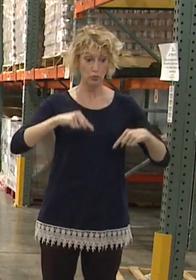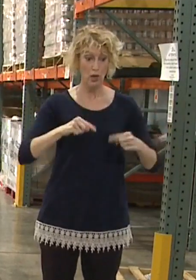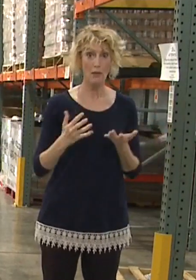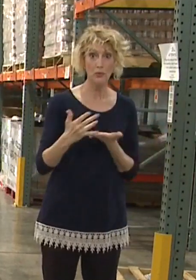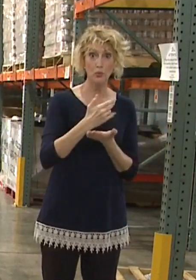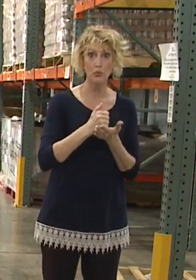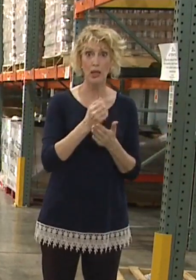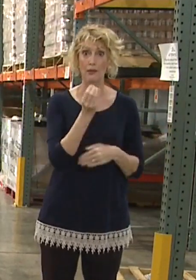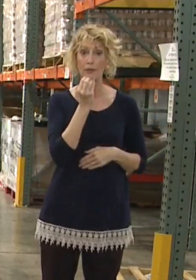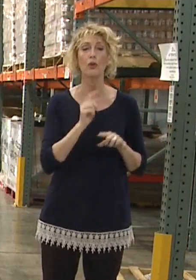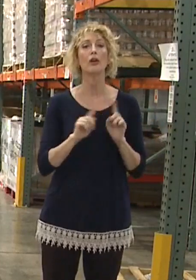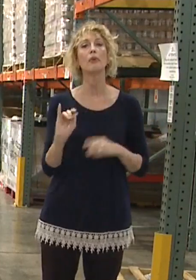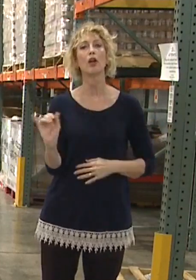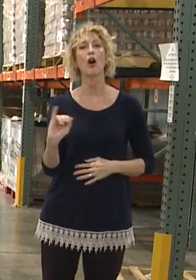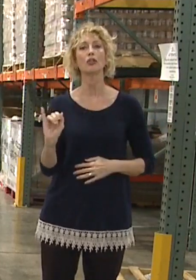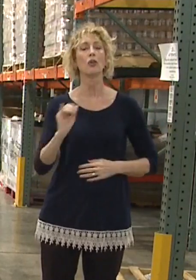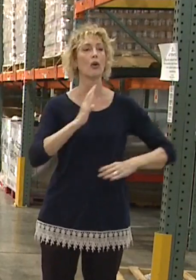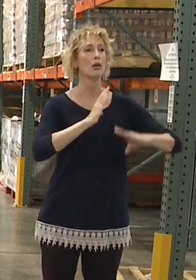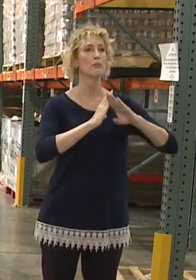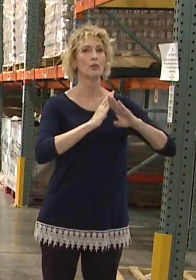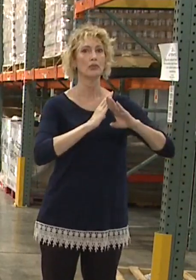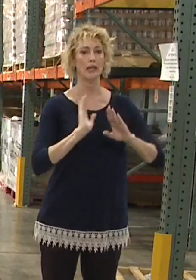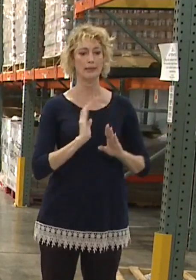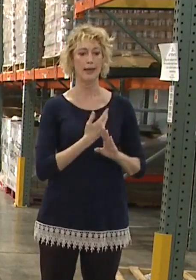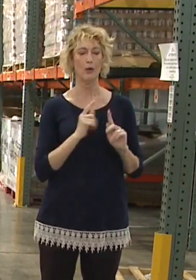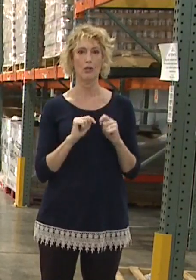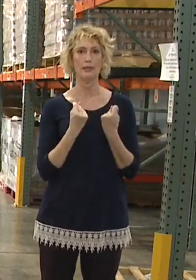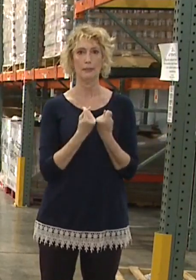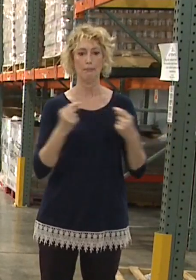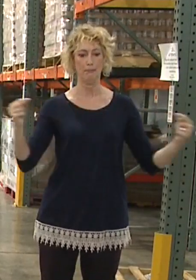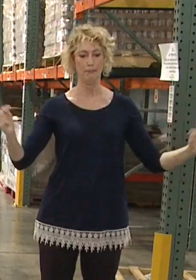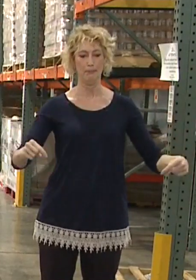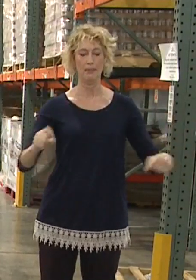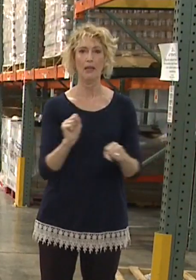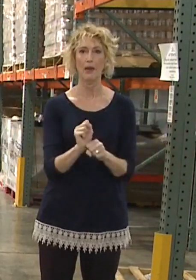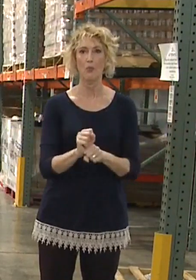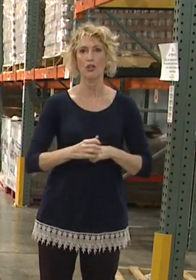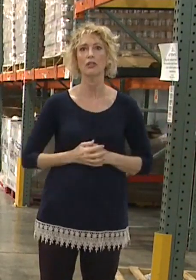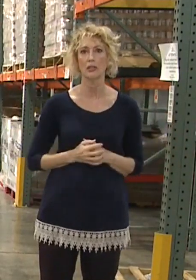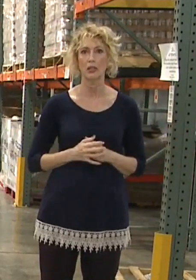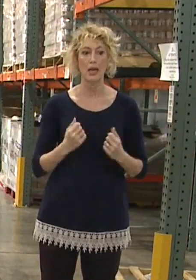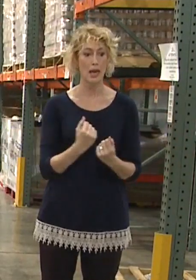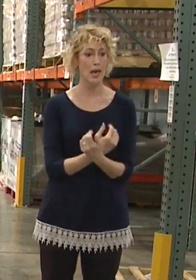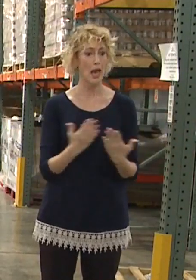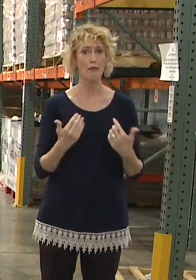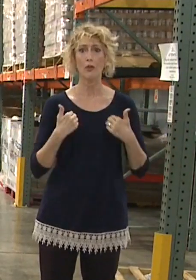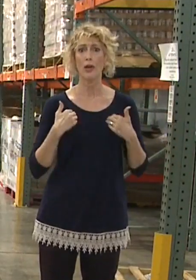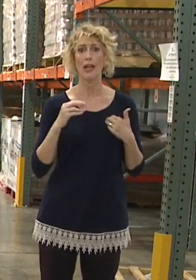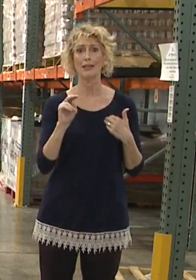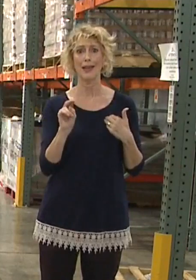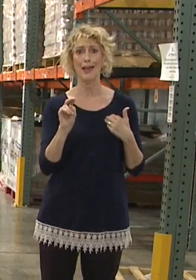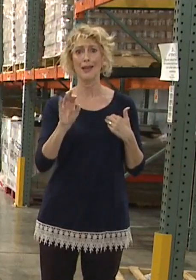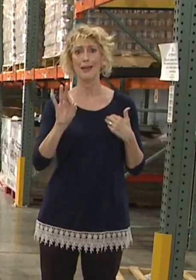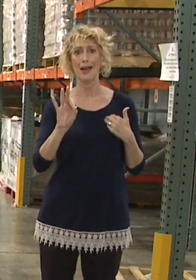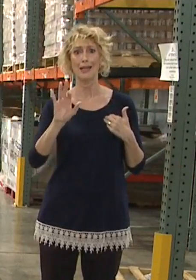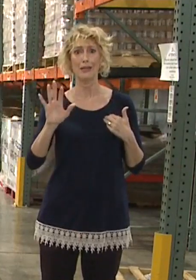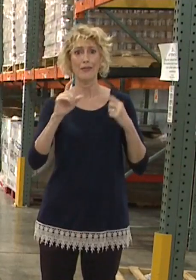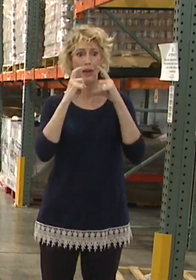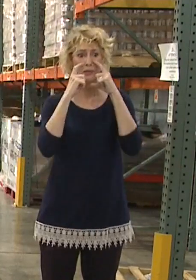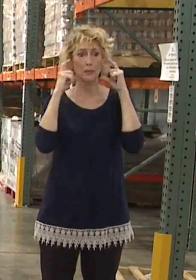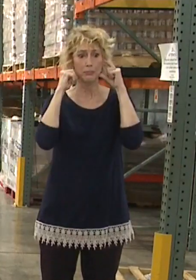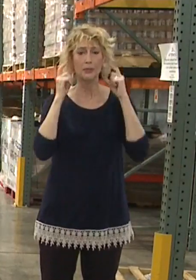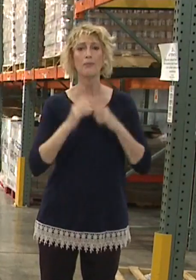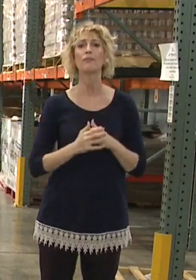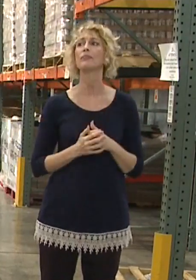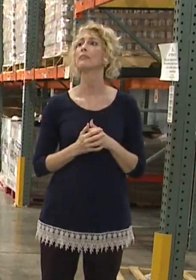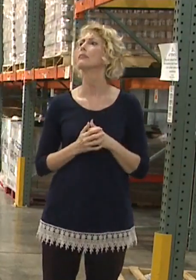here to gather food, but more importantly so that we can protect our own team and our own family. Everybody's equipped with an N95. Where's Tom Louis?